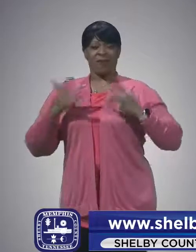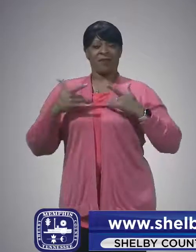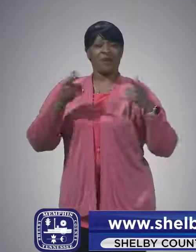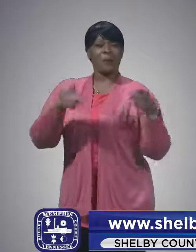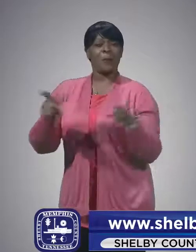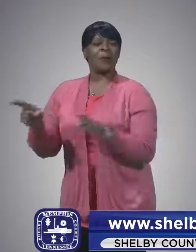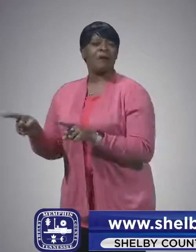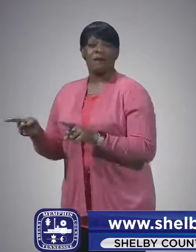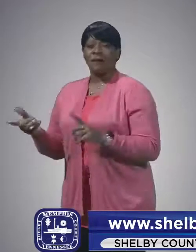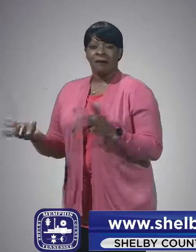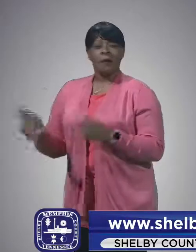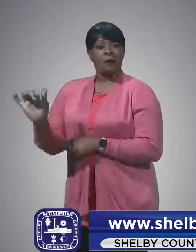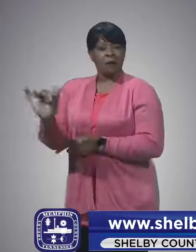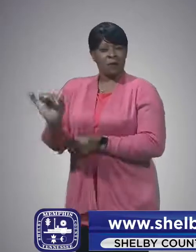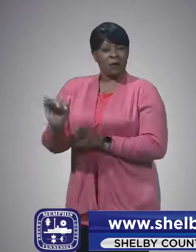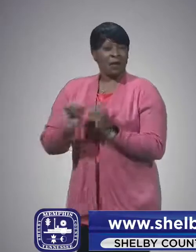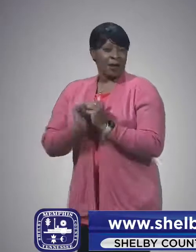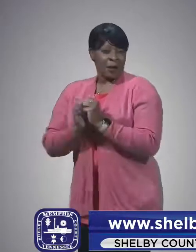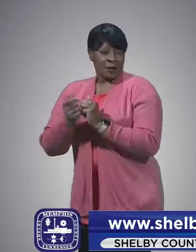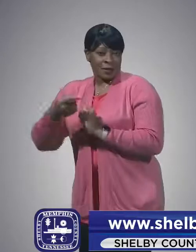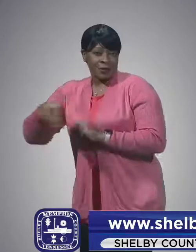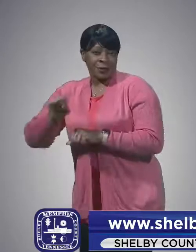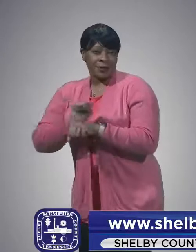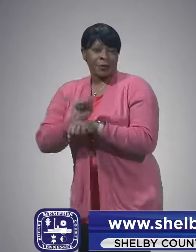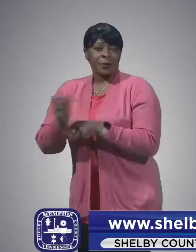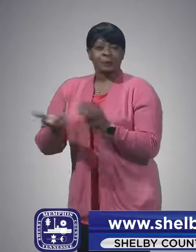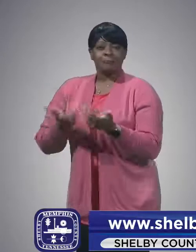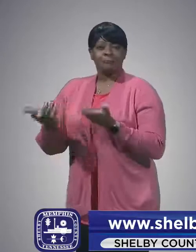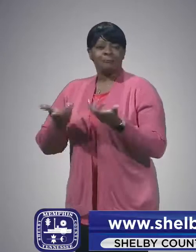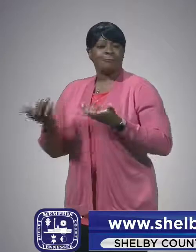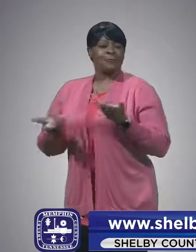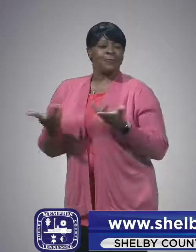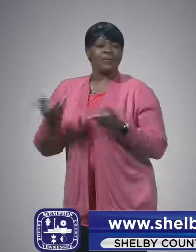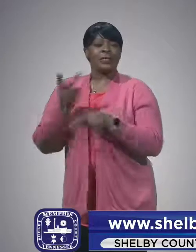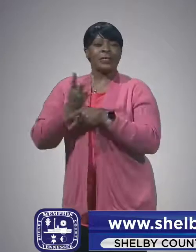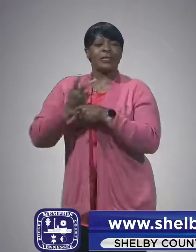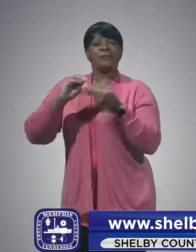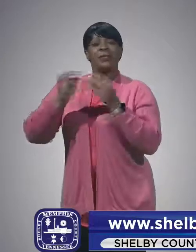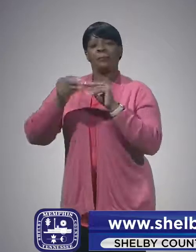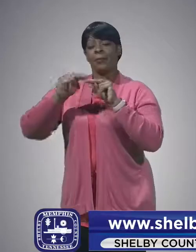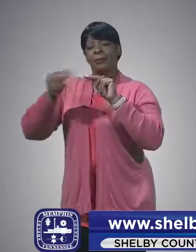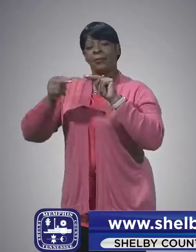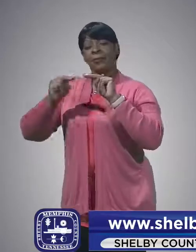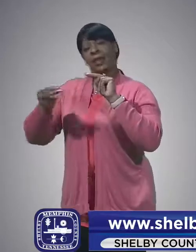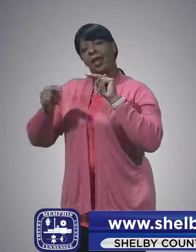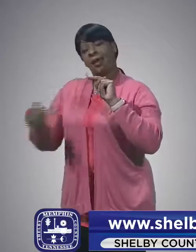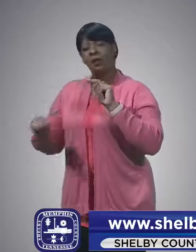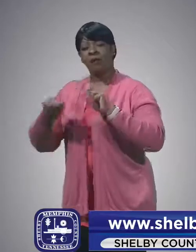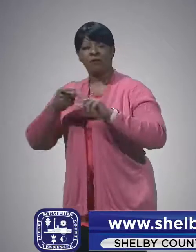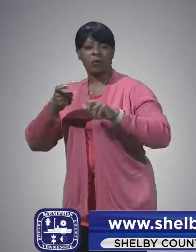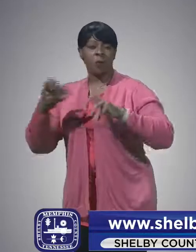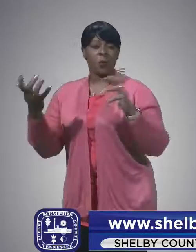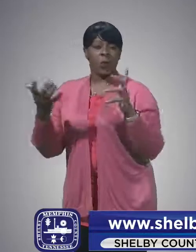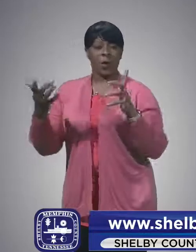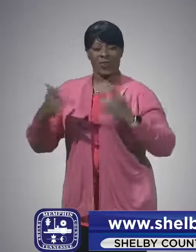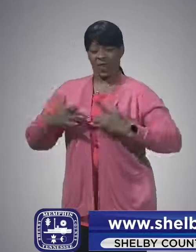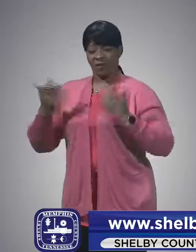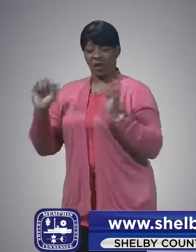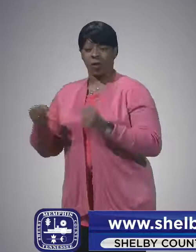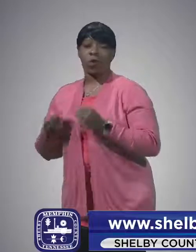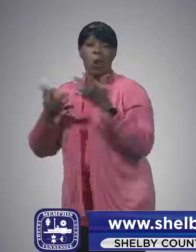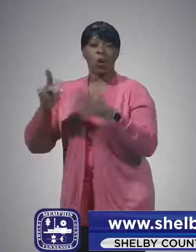And also, how are you guys working to, keep the numbers down from what these events could